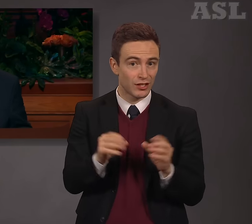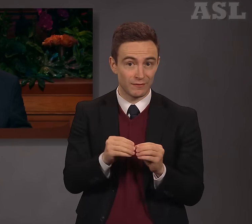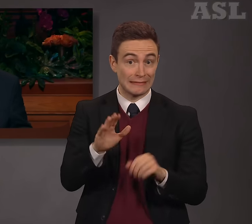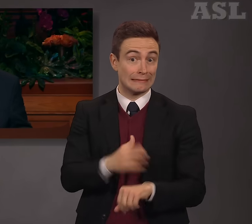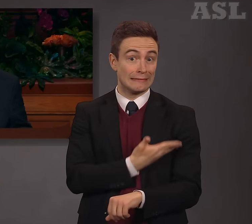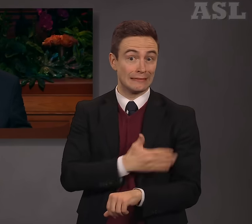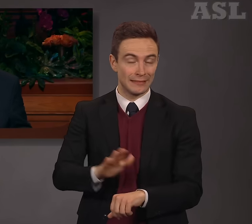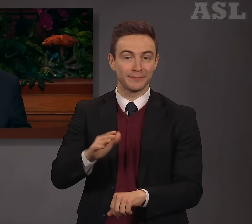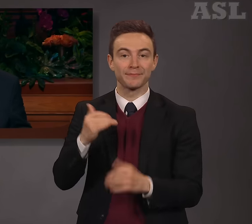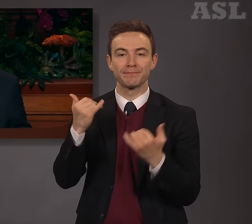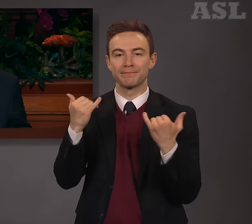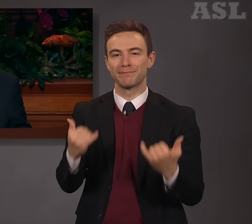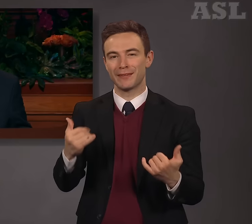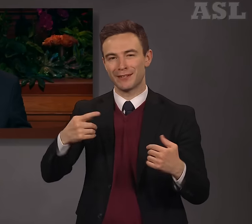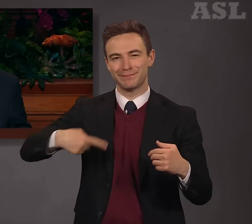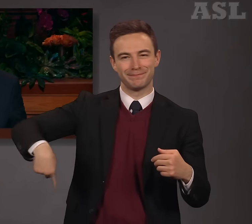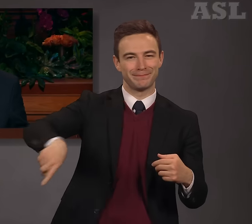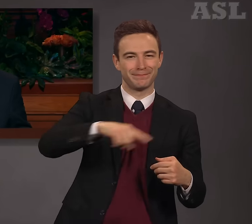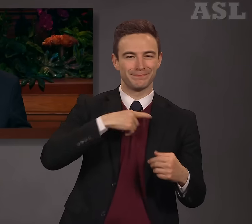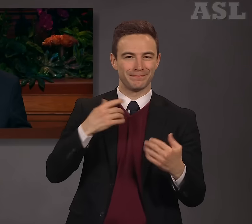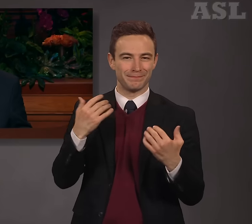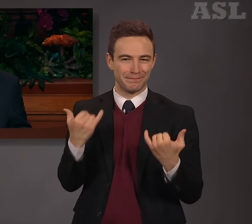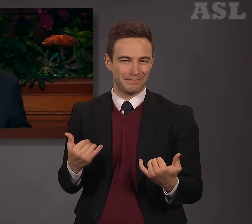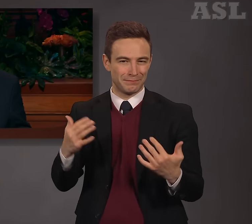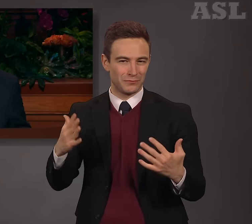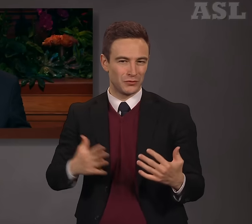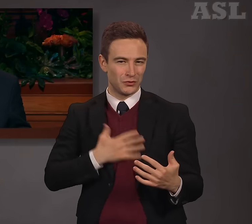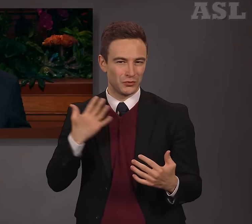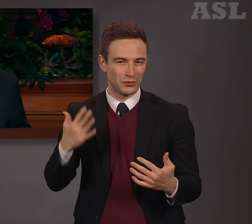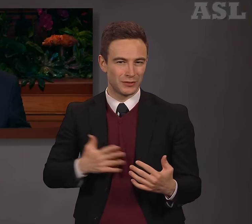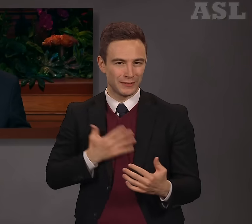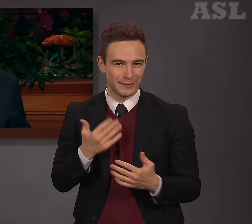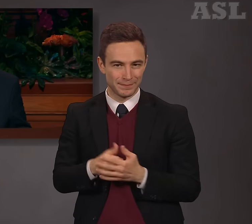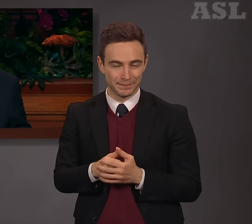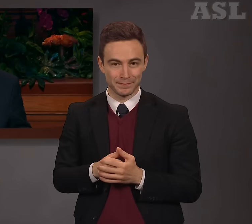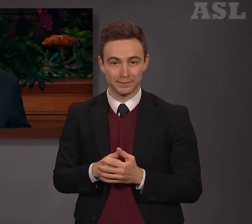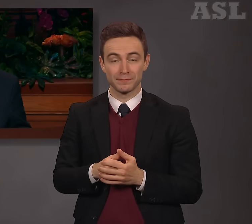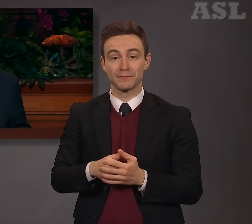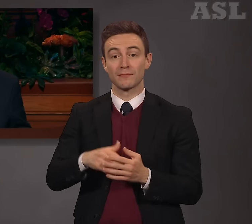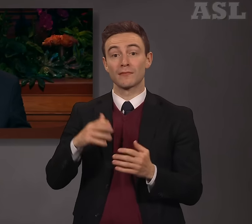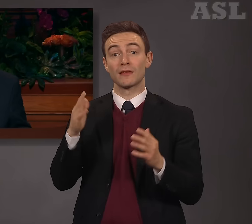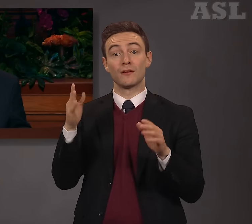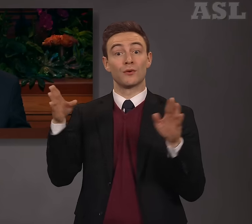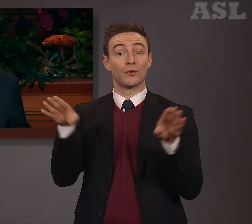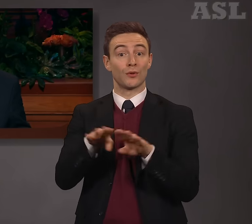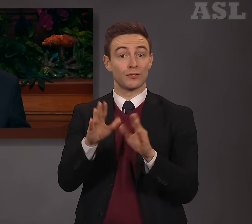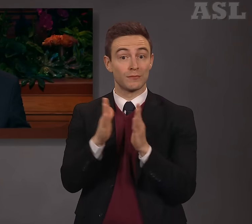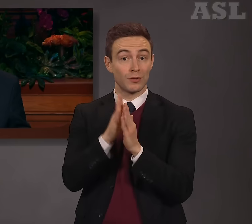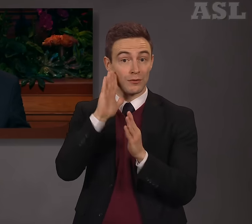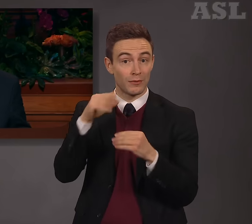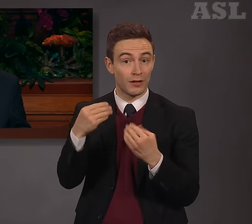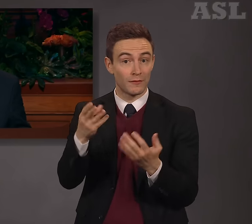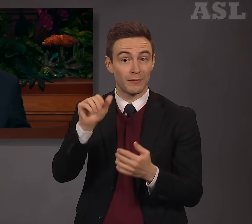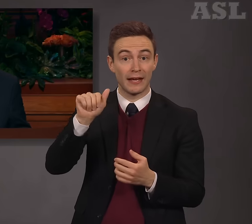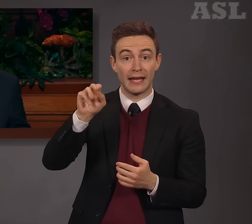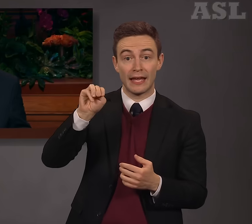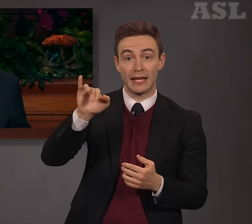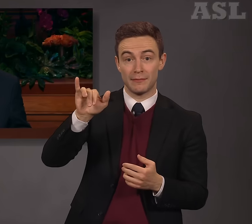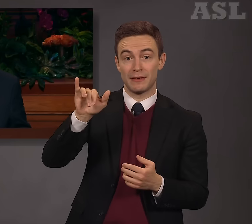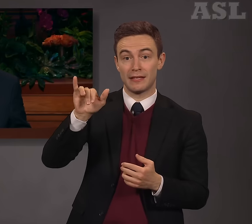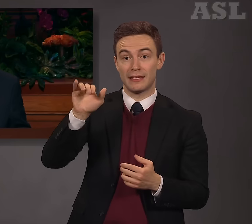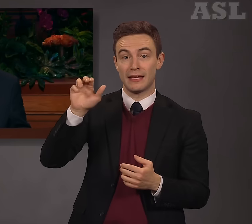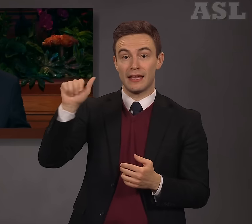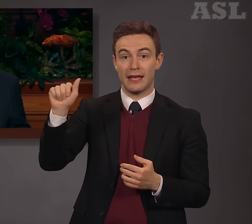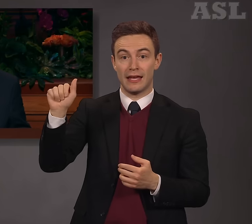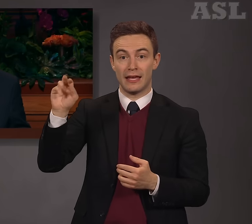singing, "Now Let Us Rejoice." The benediction will then be offered by Sister Amy A. Wright,